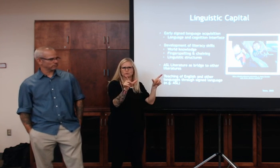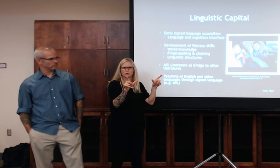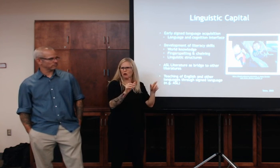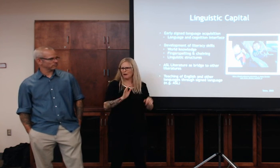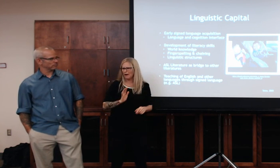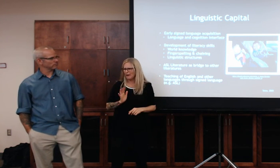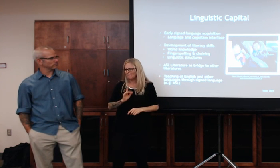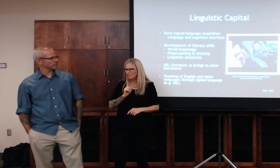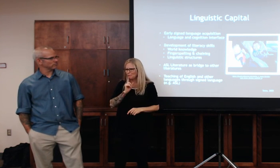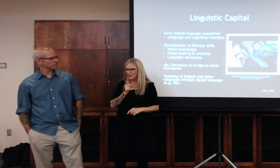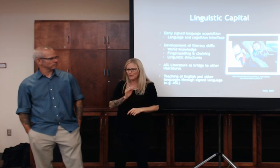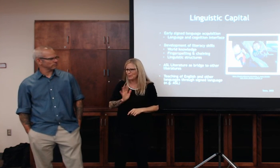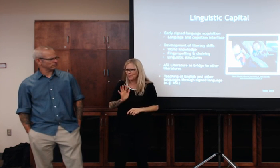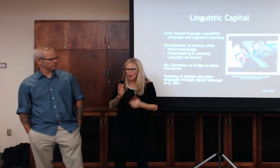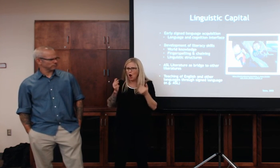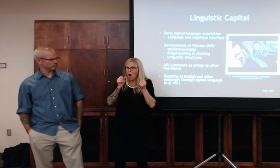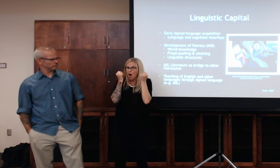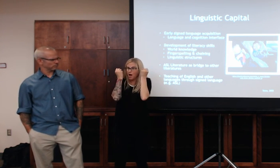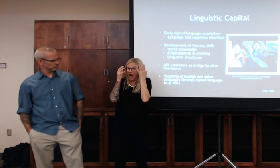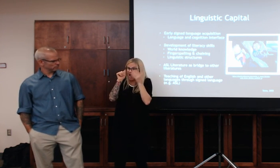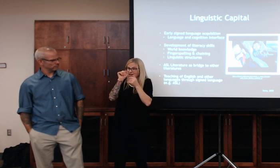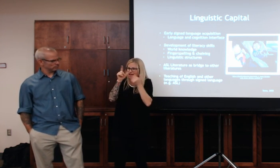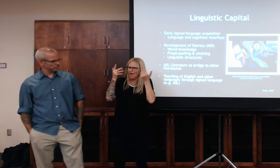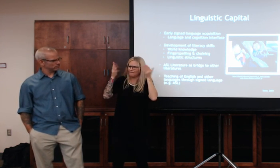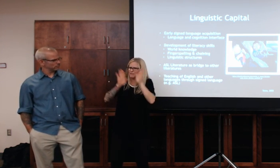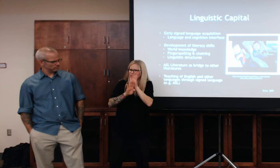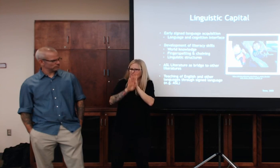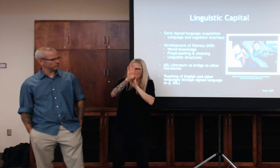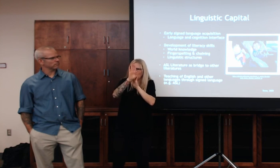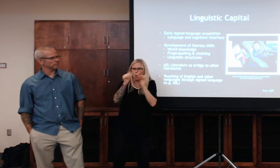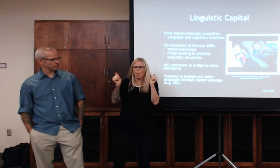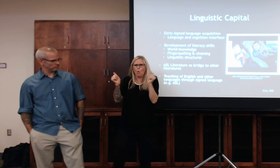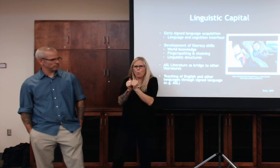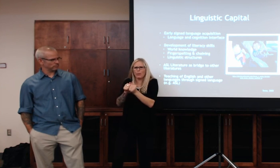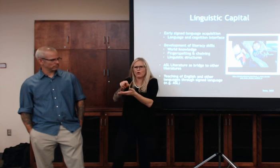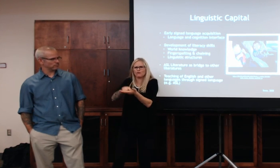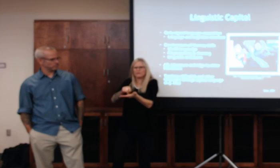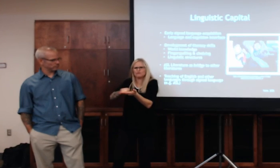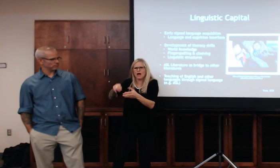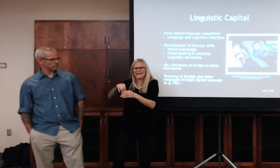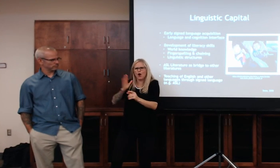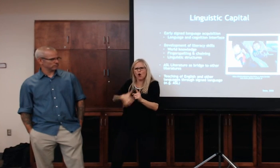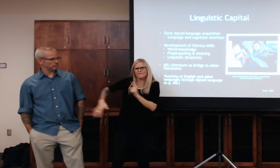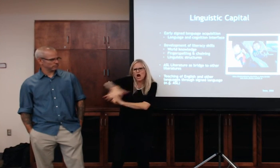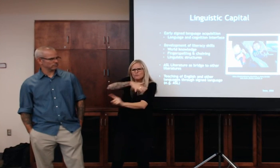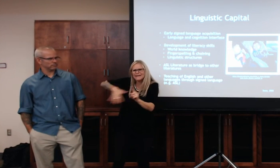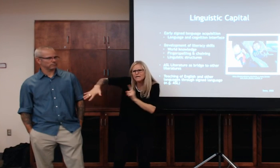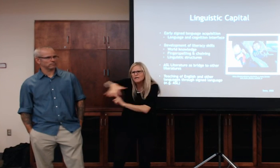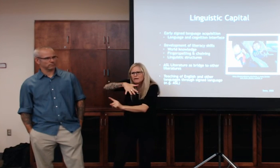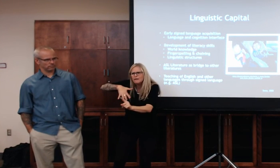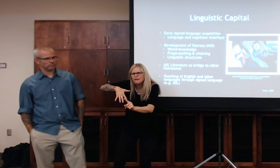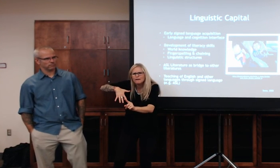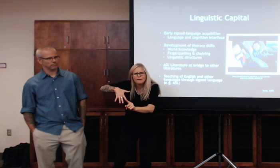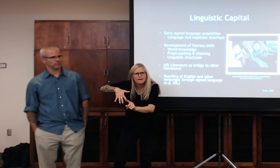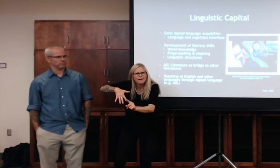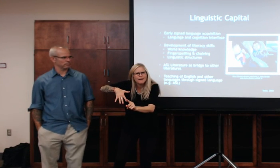language, and that's not accurate. ASL has already been developed with reading and writing in our environment.